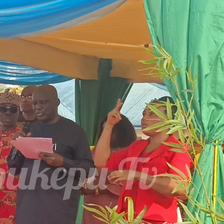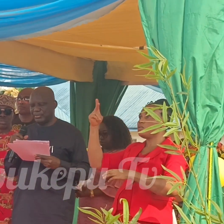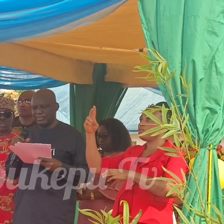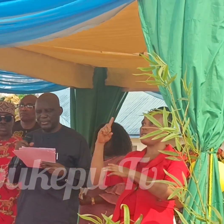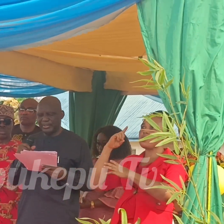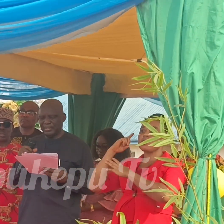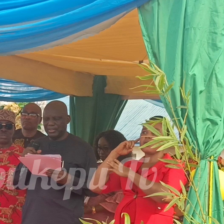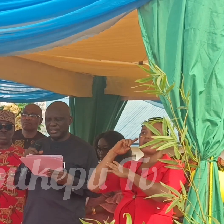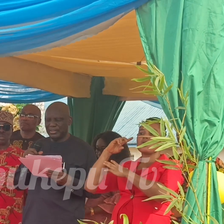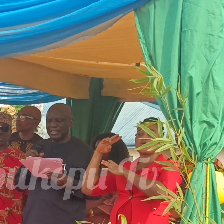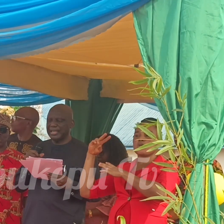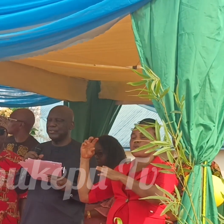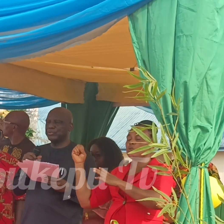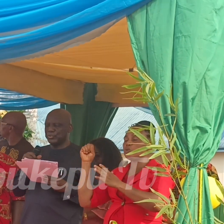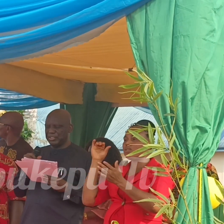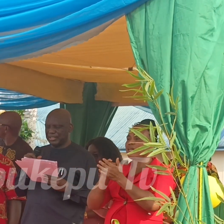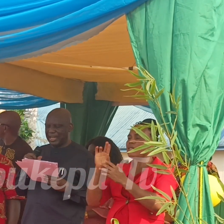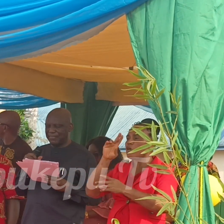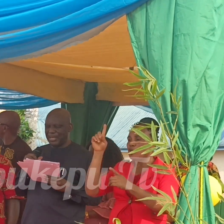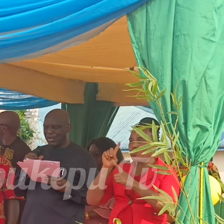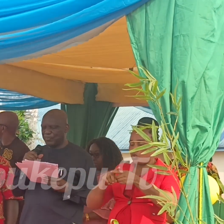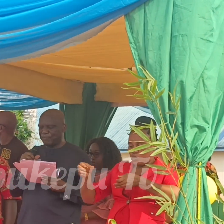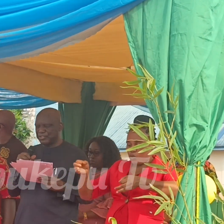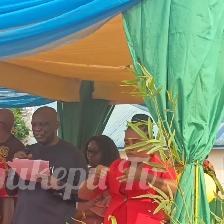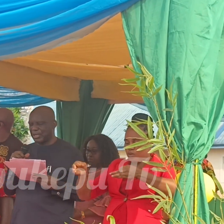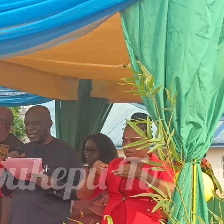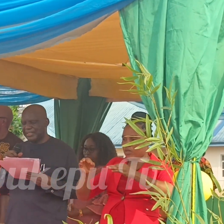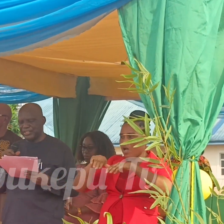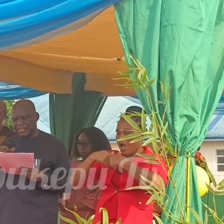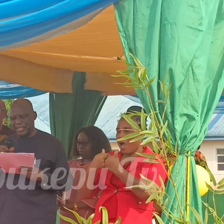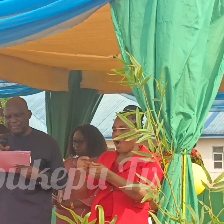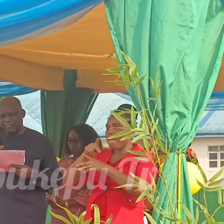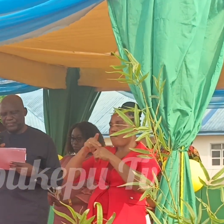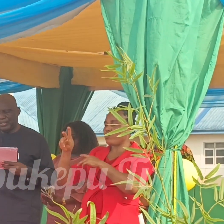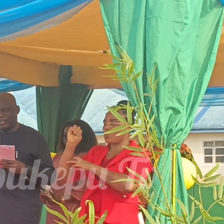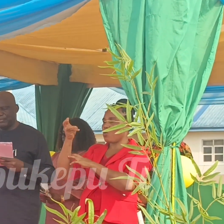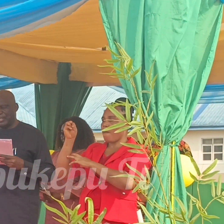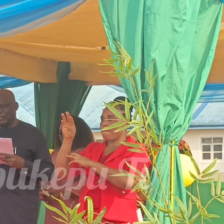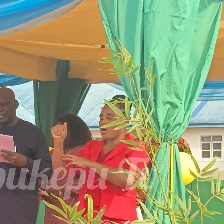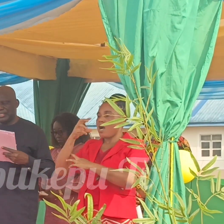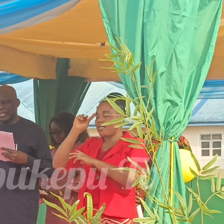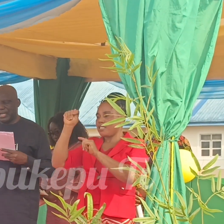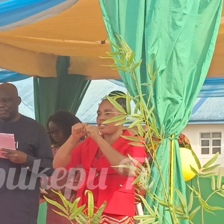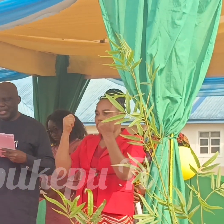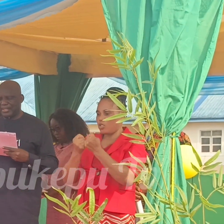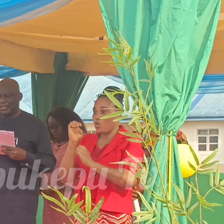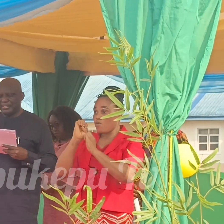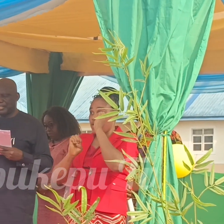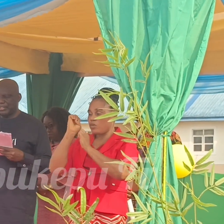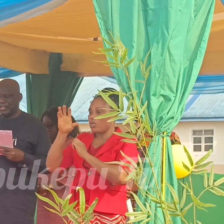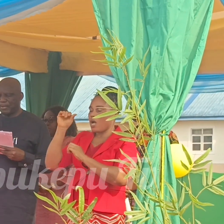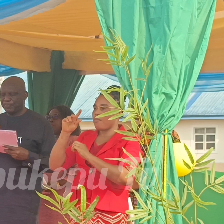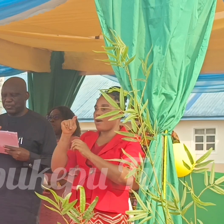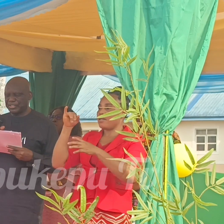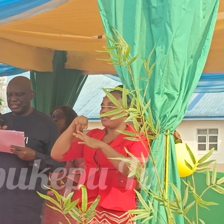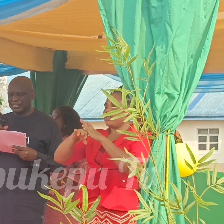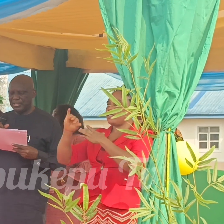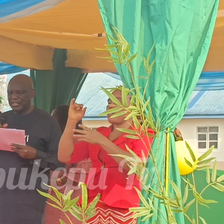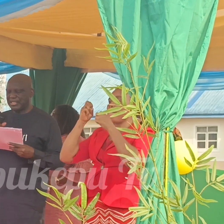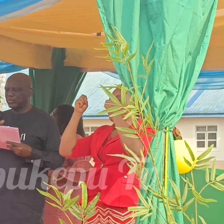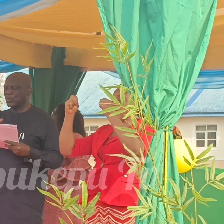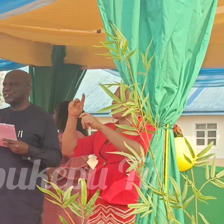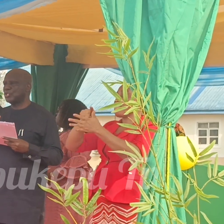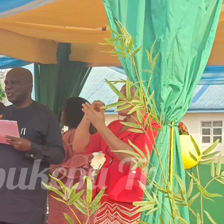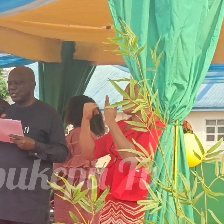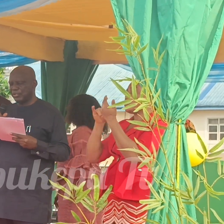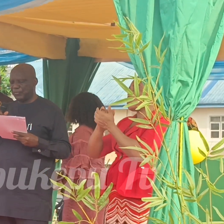gold that I used to describe how Professor Orama and his team evaluated Abia Integrated Power Project